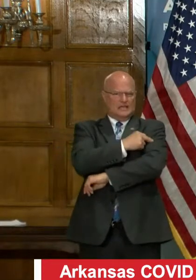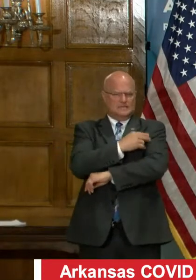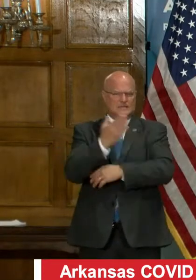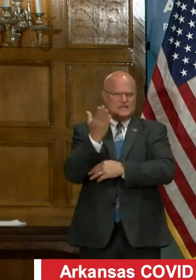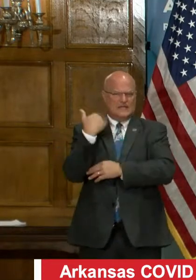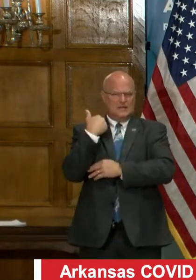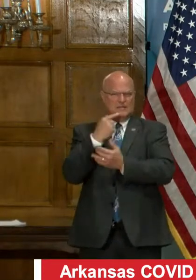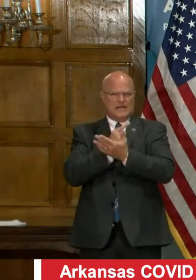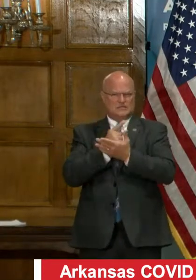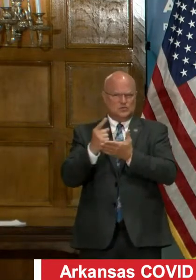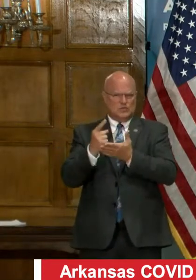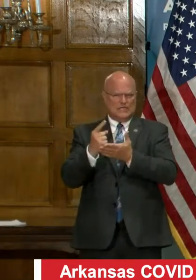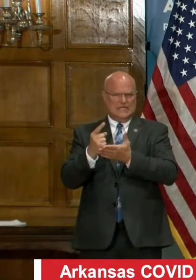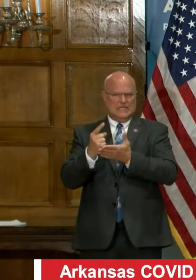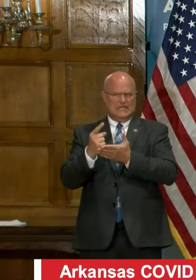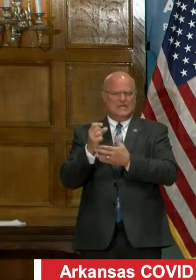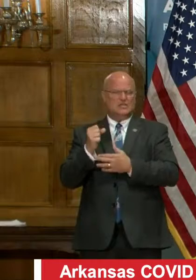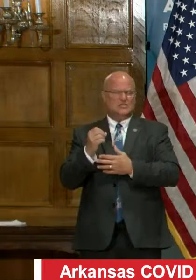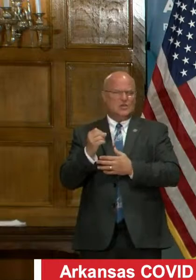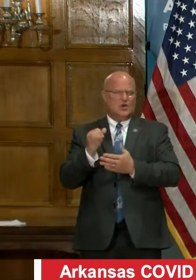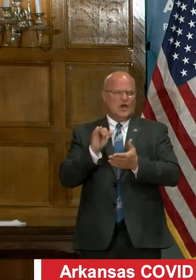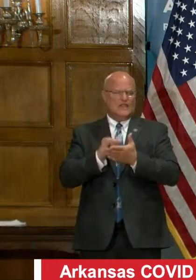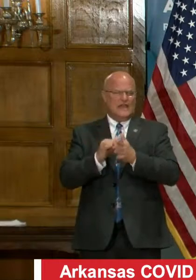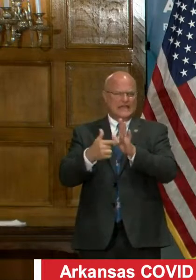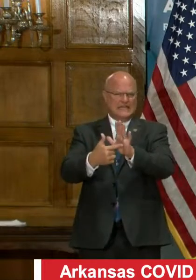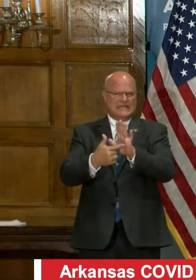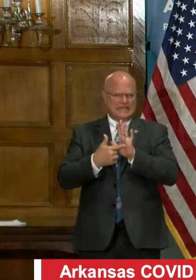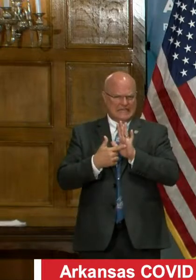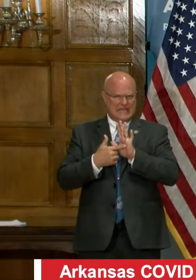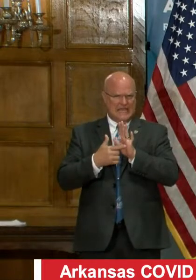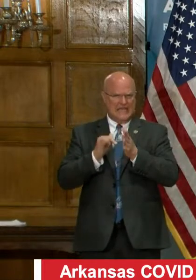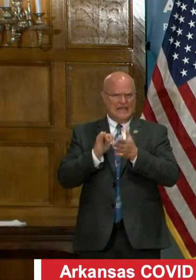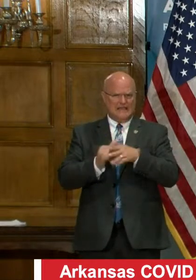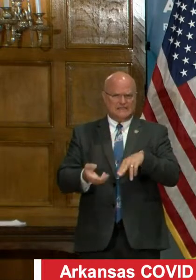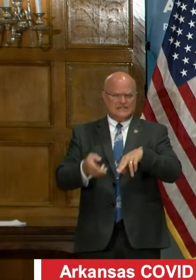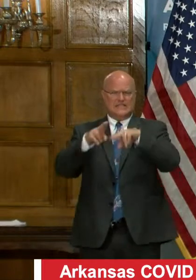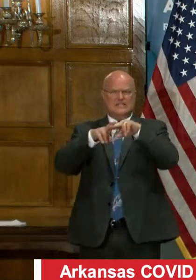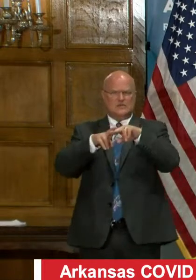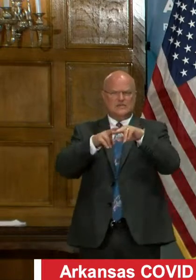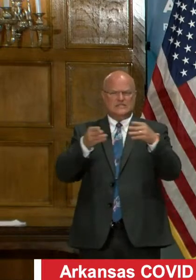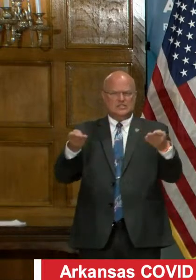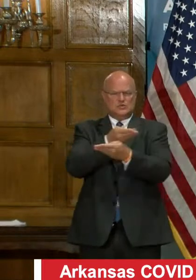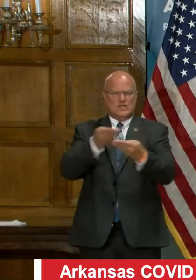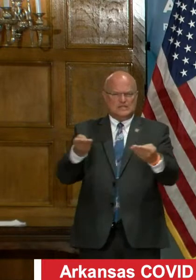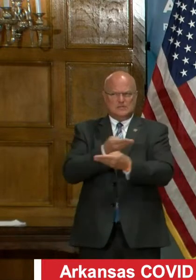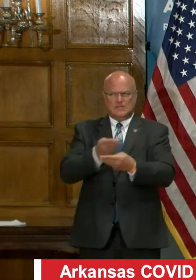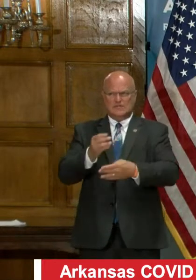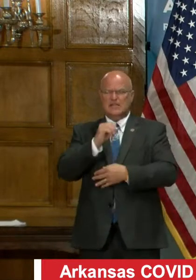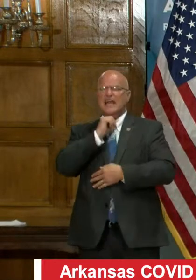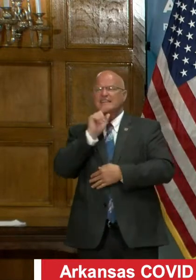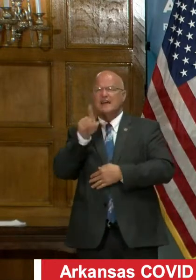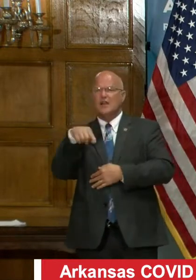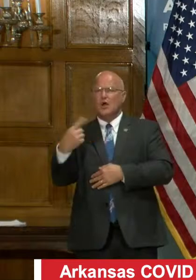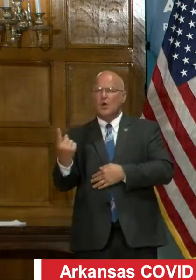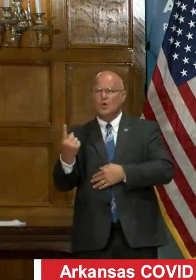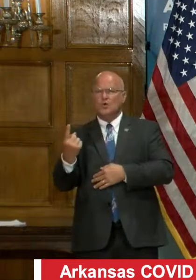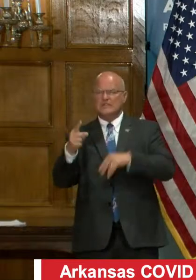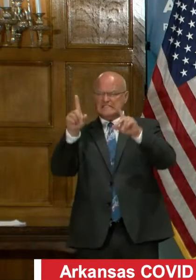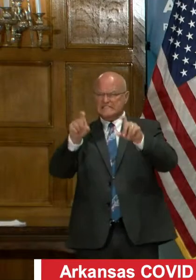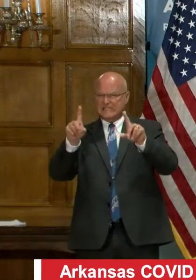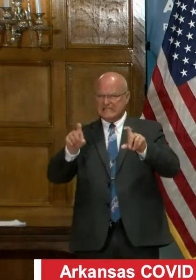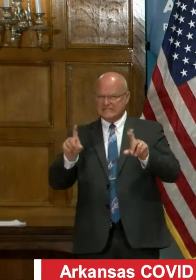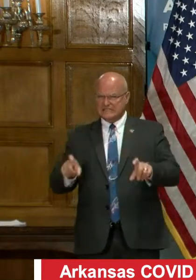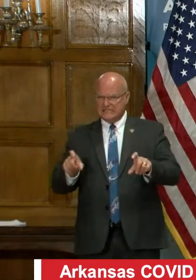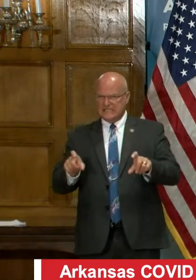in the past week. So wouldn't that indicate that there's an increase in transmission and not just